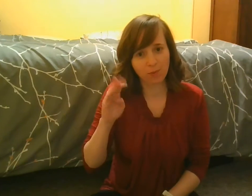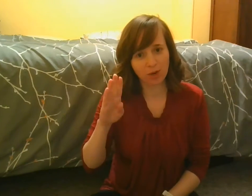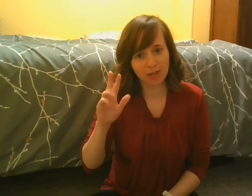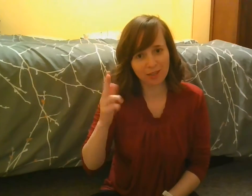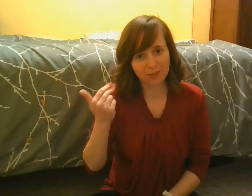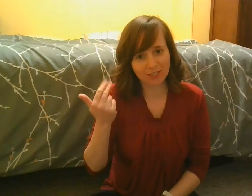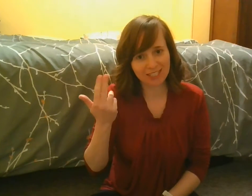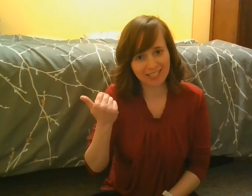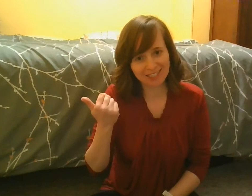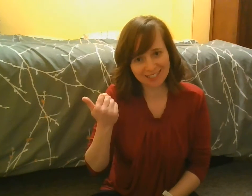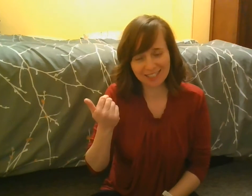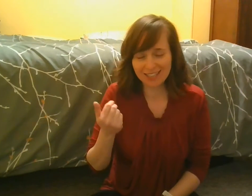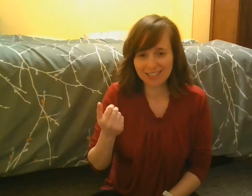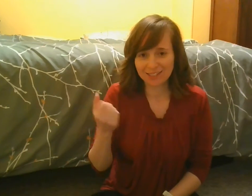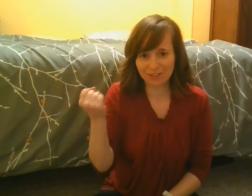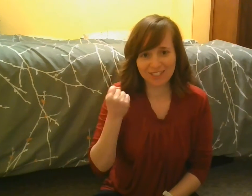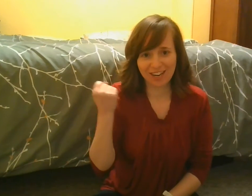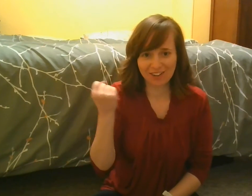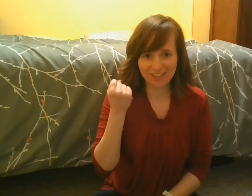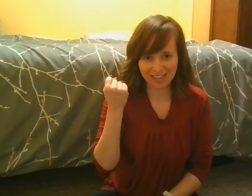February 13th, so on Saturday,